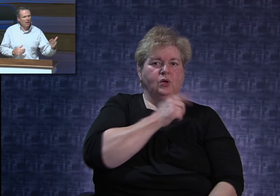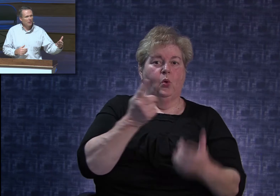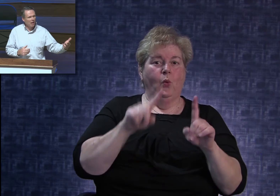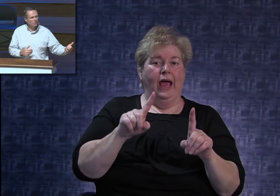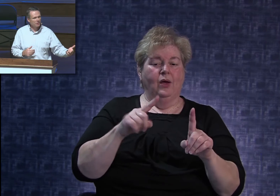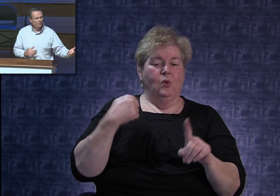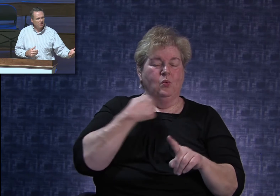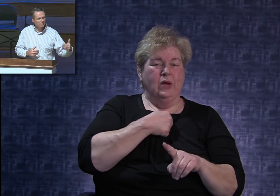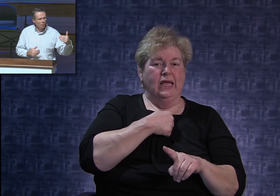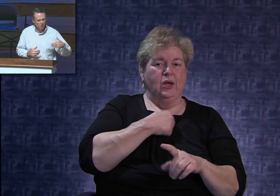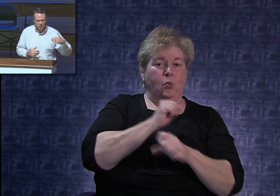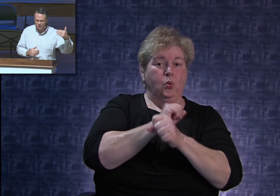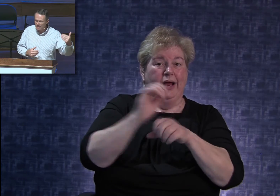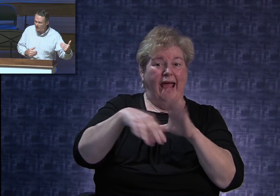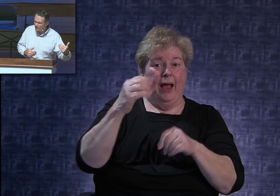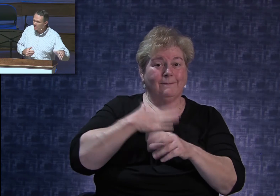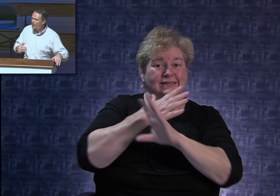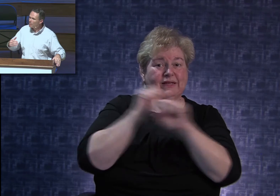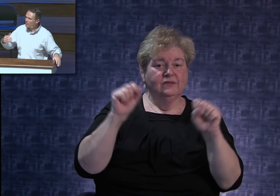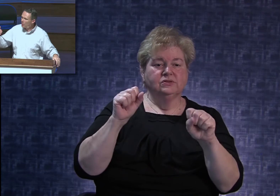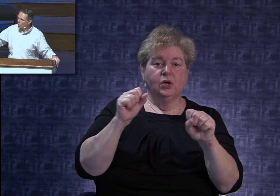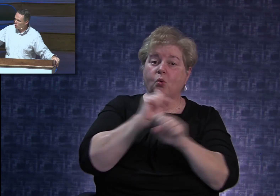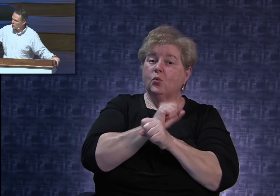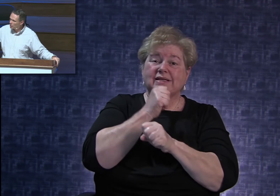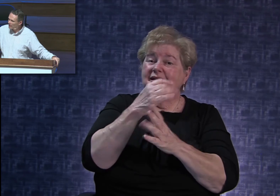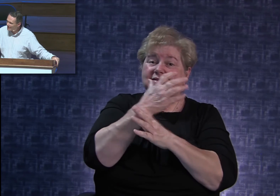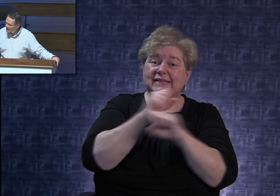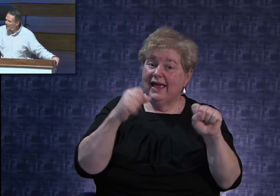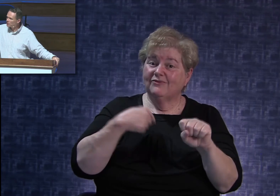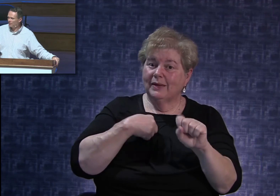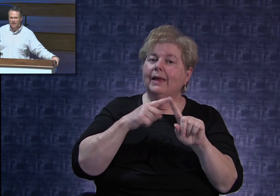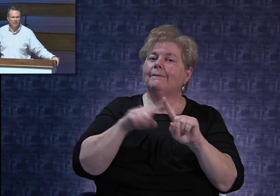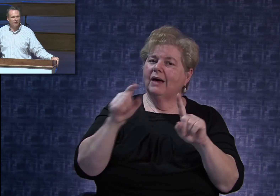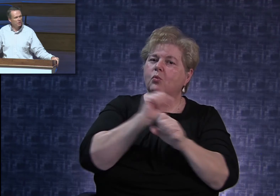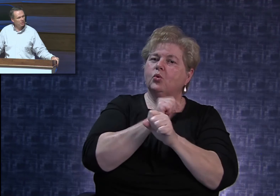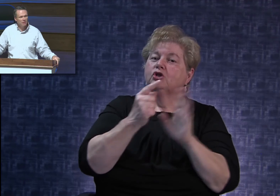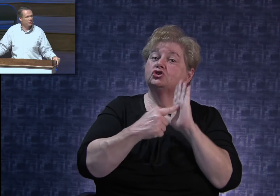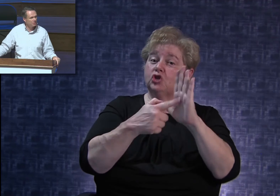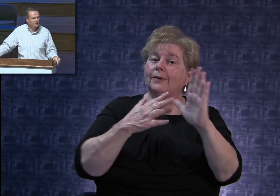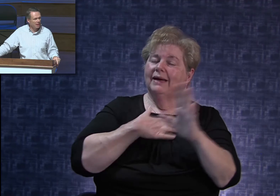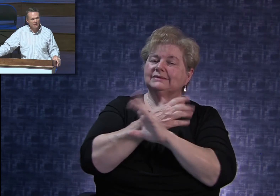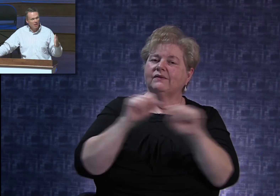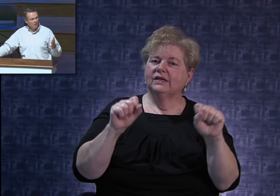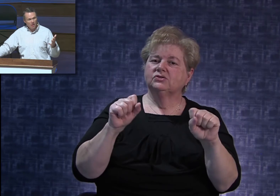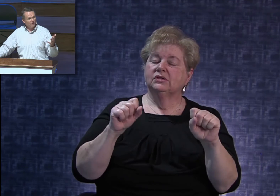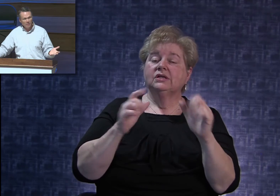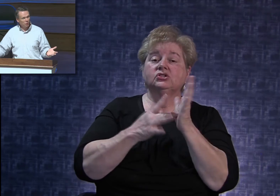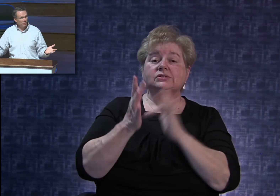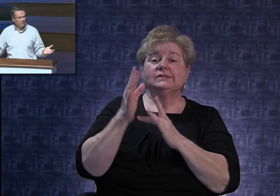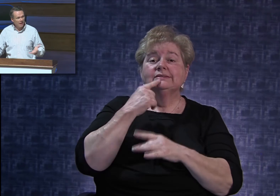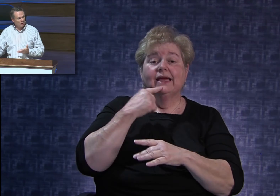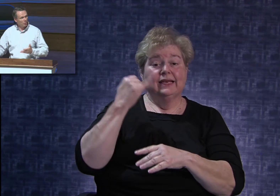working out our salvation? My works don't save me, but my works will give indication of my salvation. And as Jesus said, if